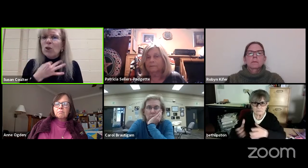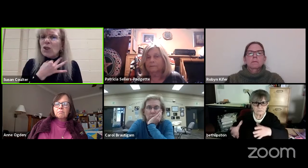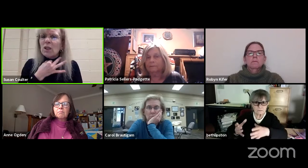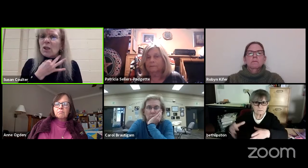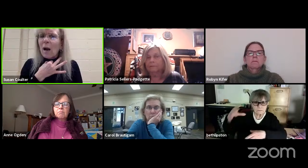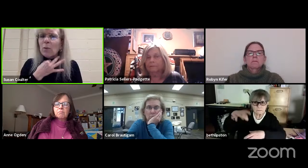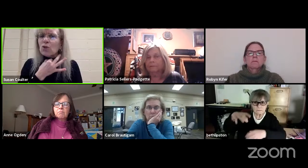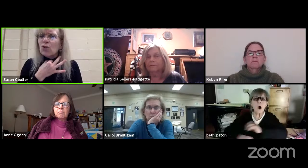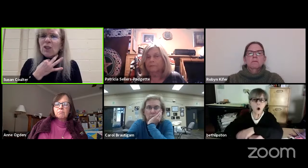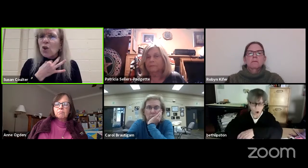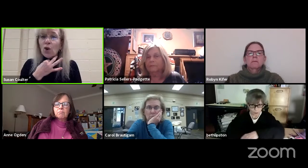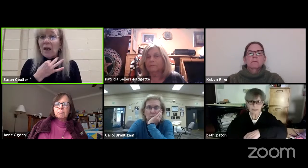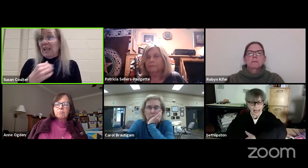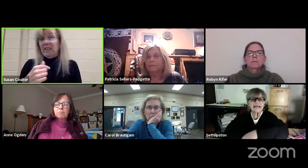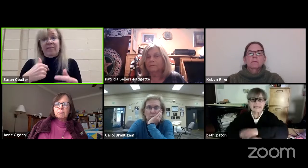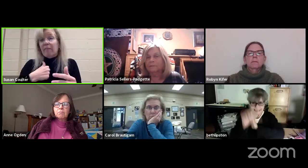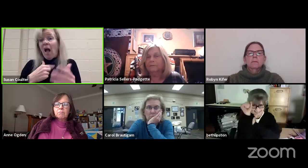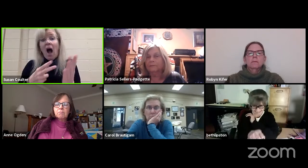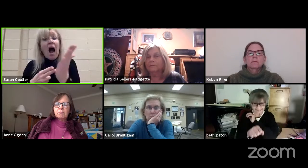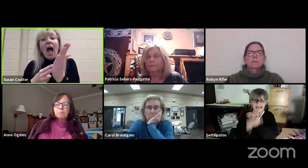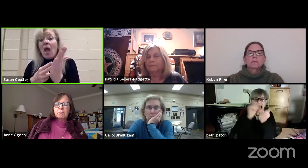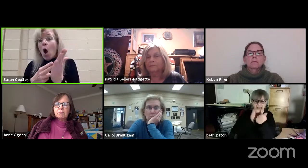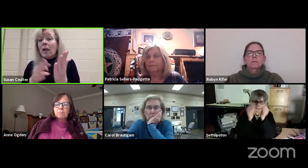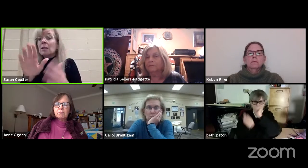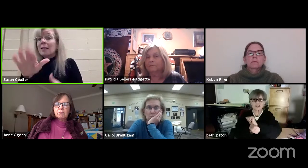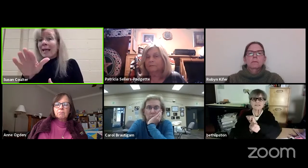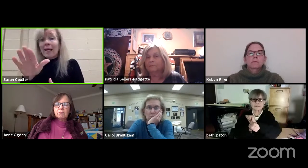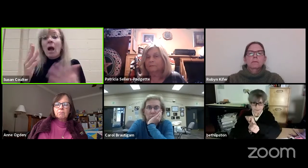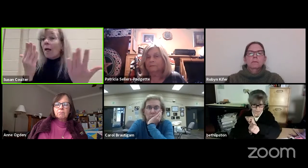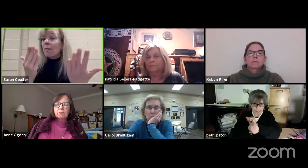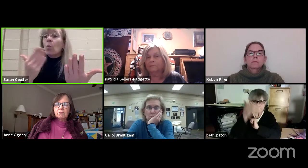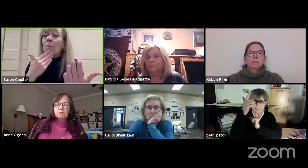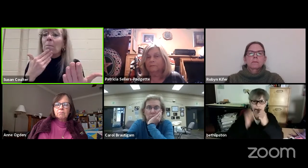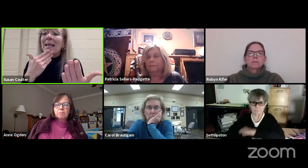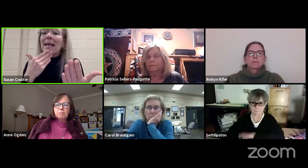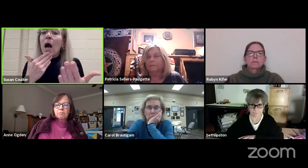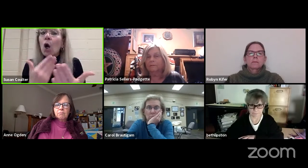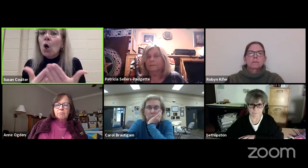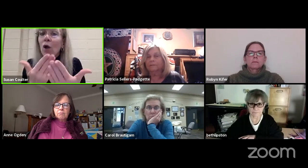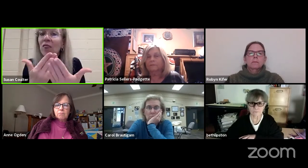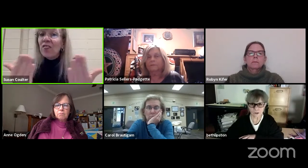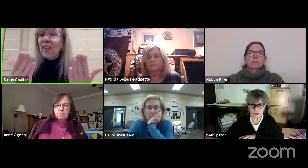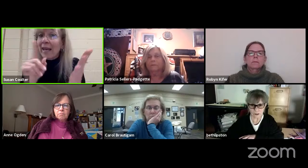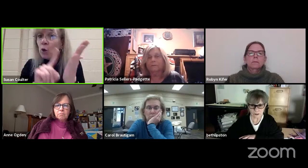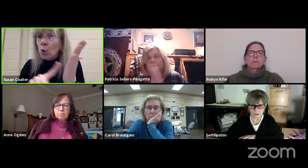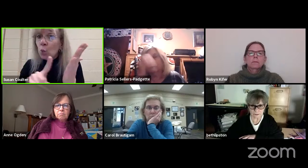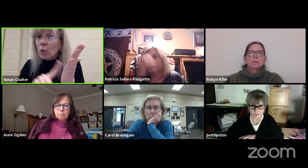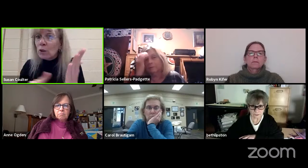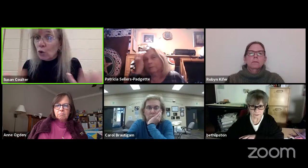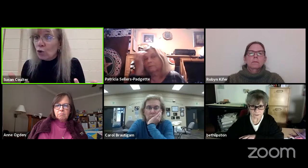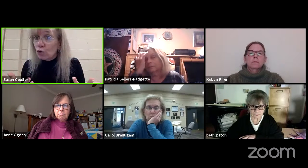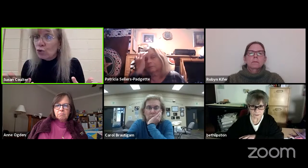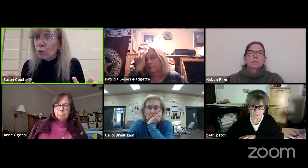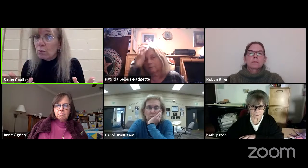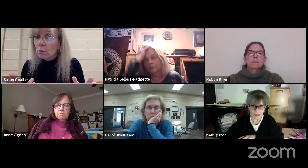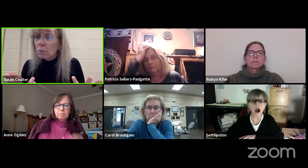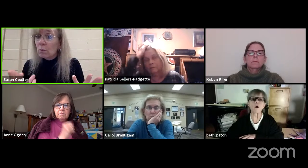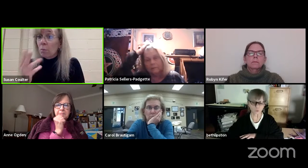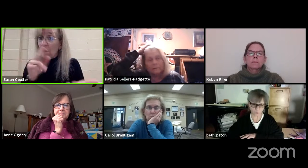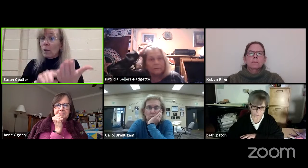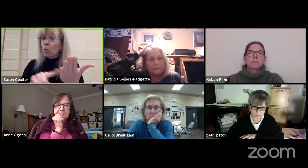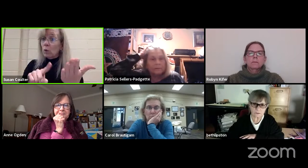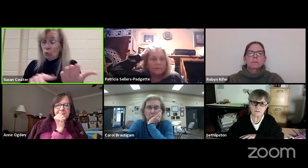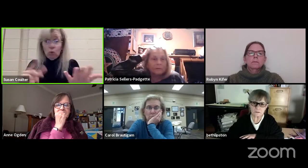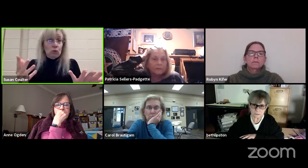No, I was just curious. I honestly, it would be a good thing to research.